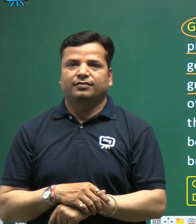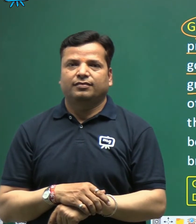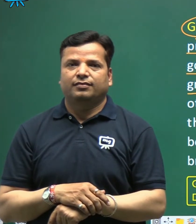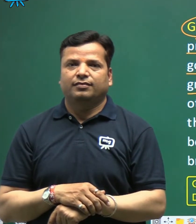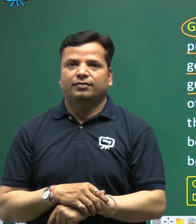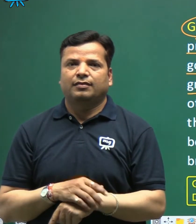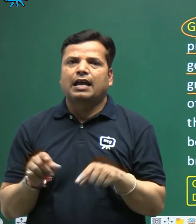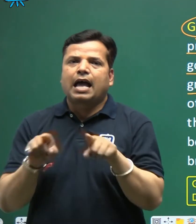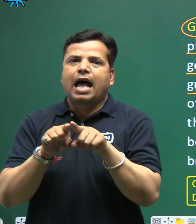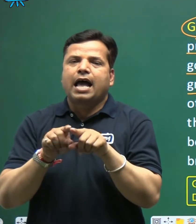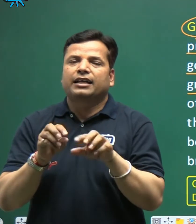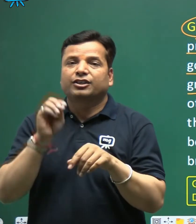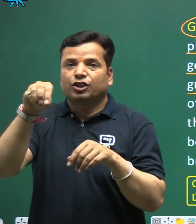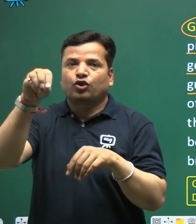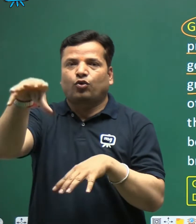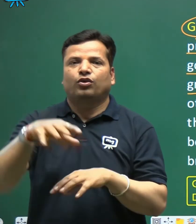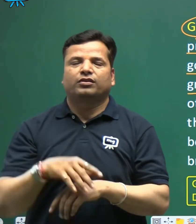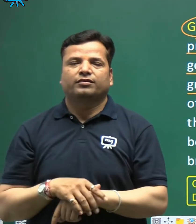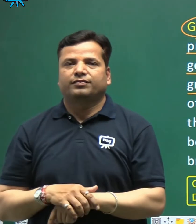as they got